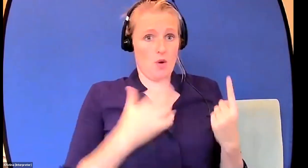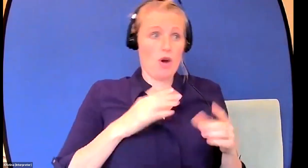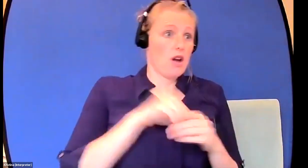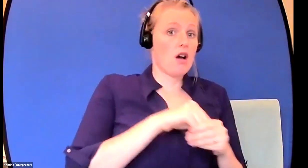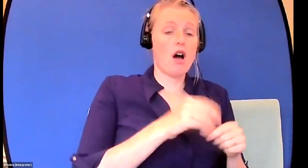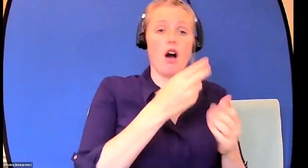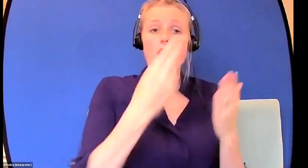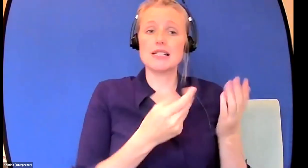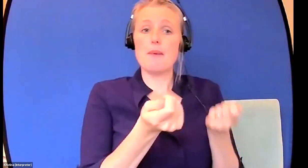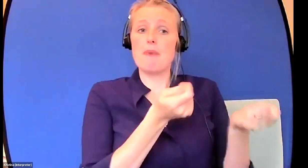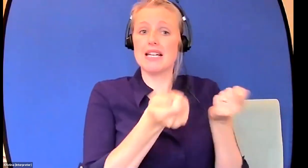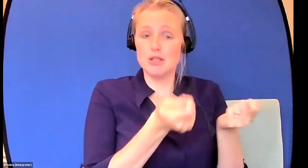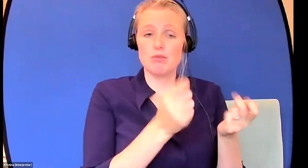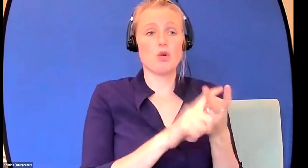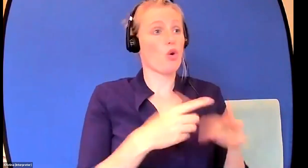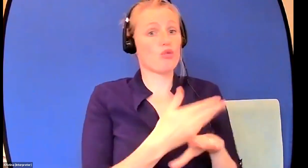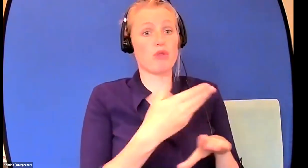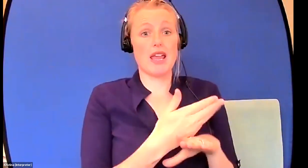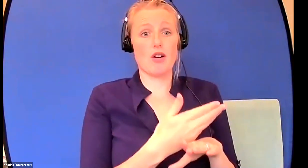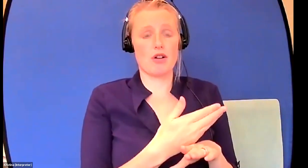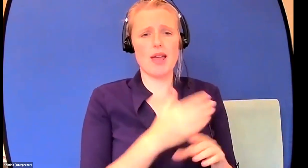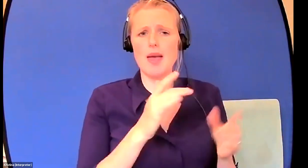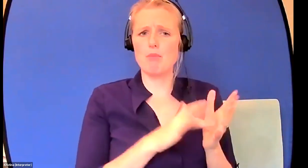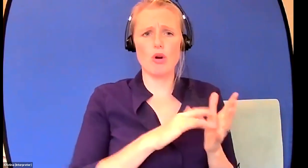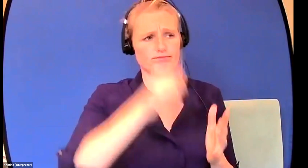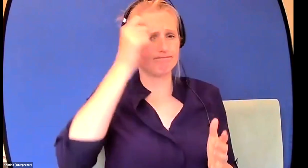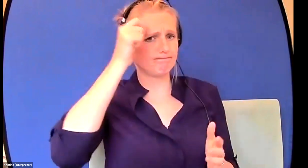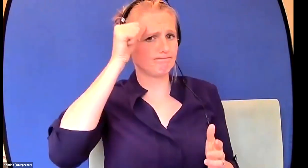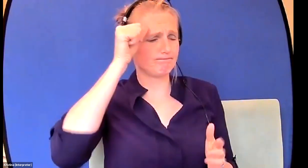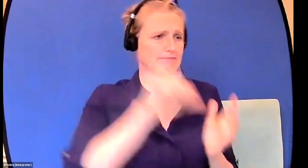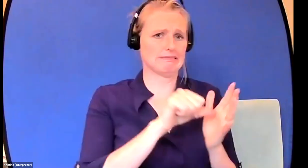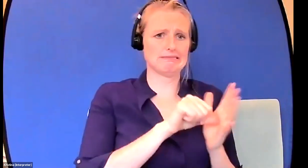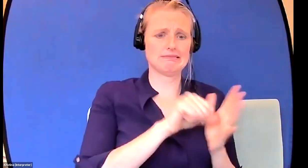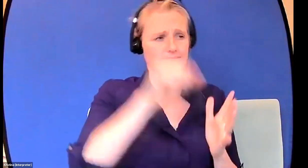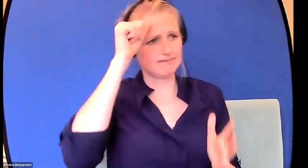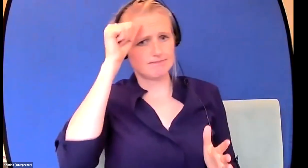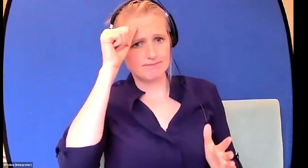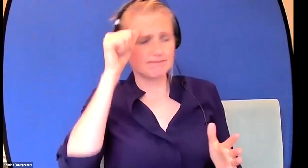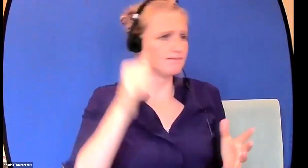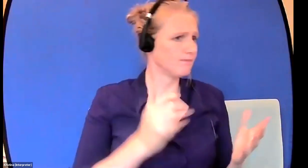or a career in the arts, if you're not without illusion, really, about what the nature of the field is